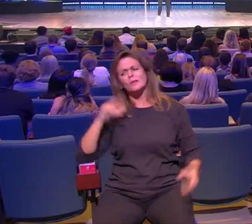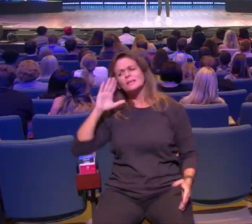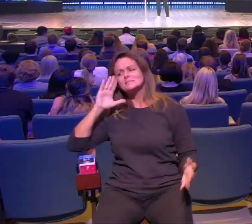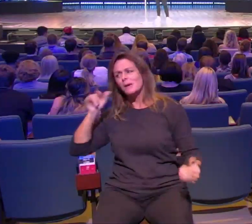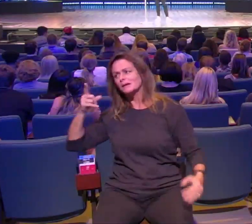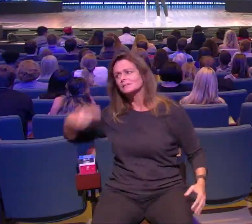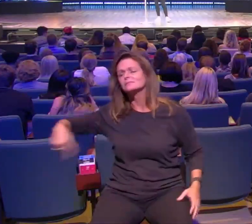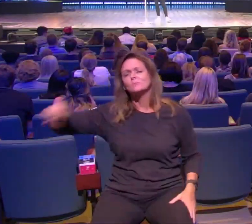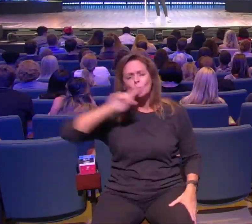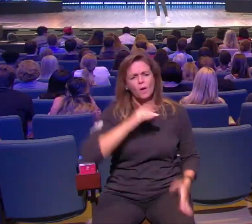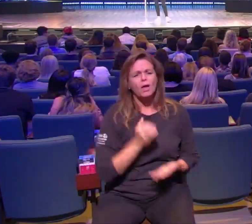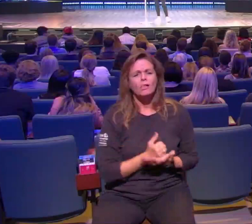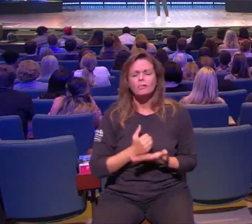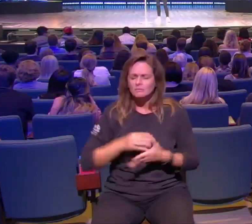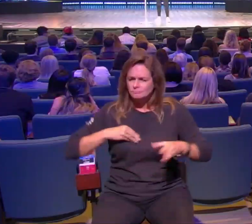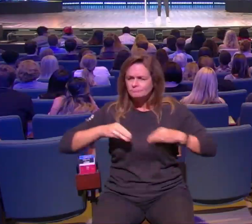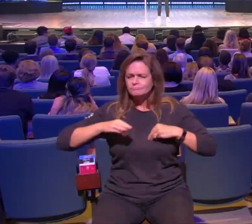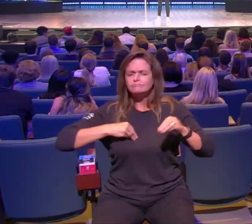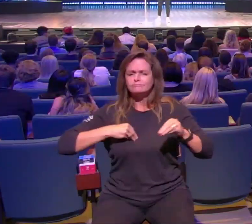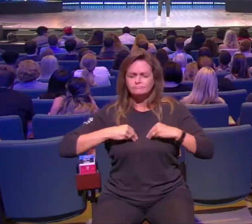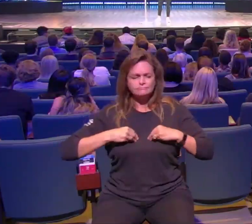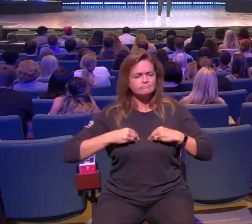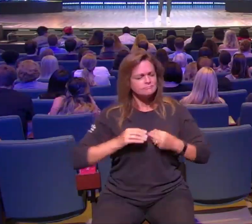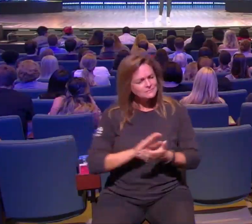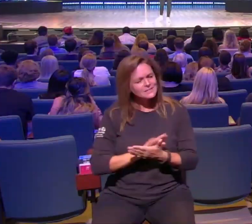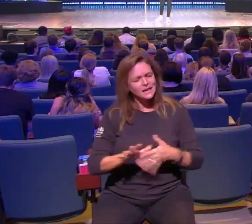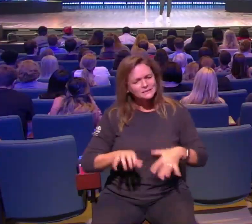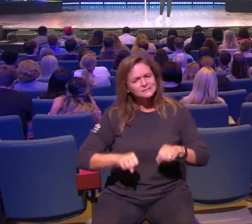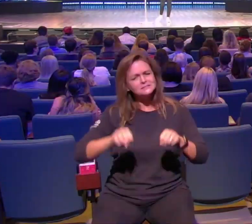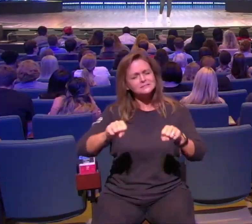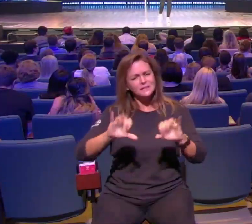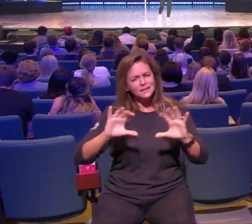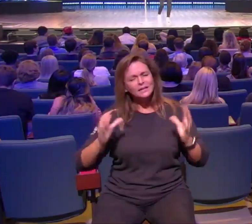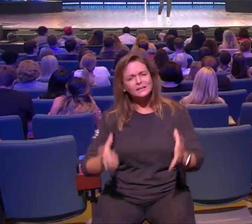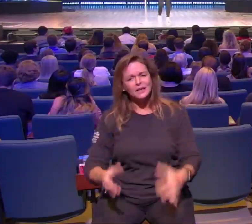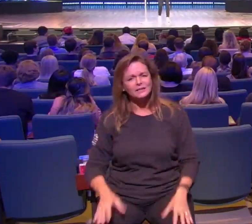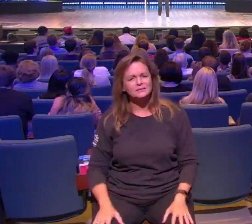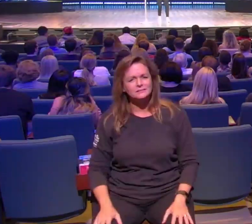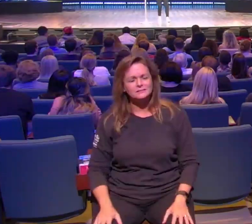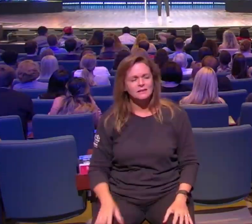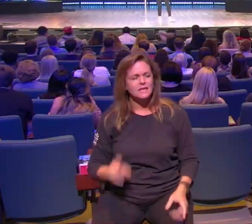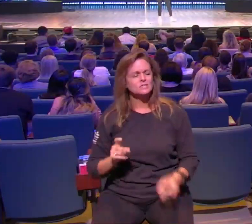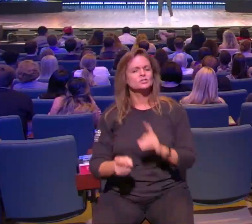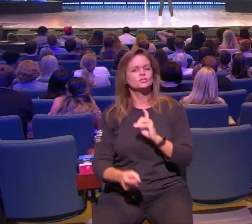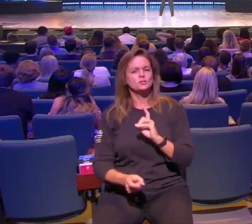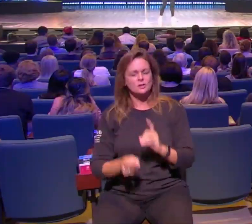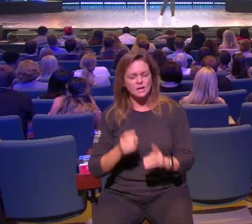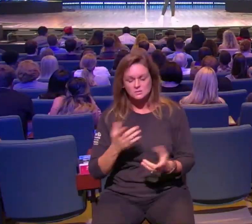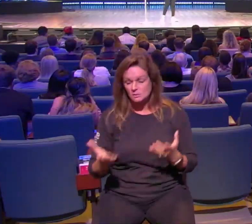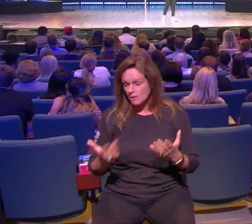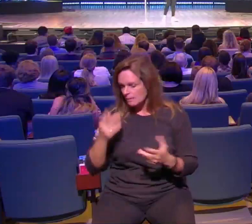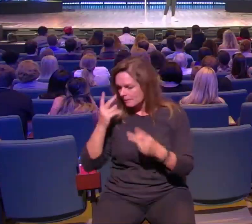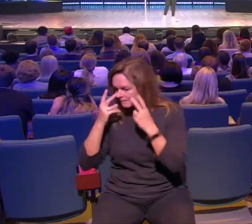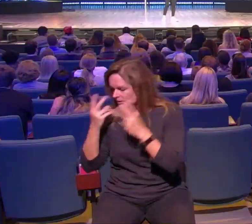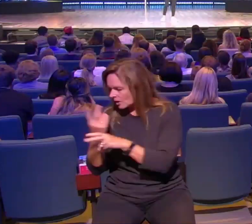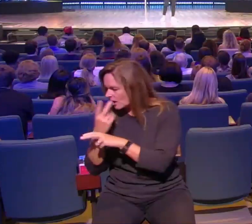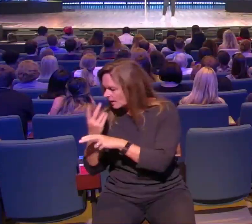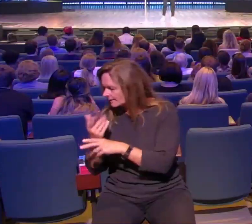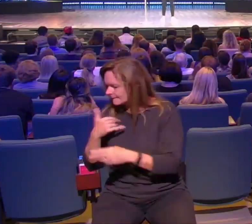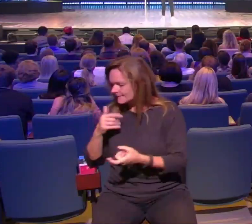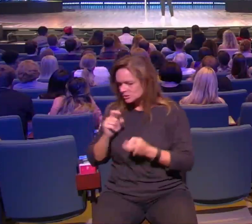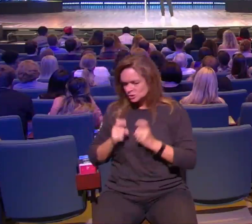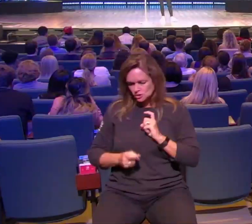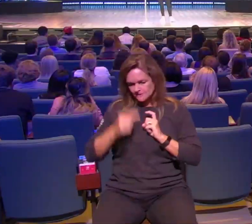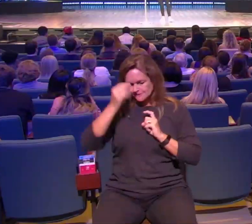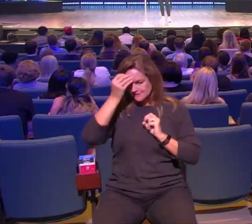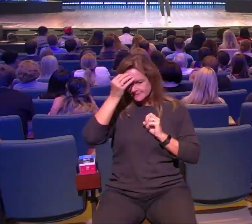prepared. And I want you to know that you may need to adjust your calendar. You may need to adjust your schedule so that you